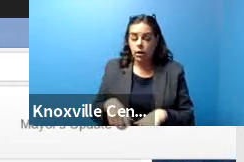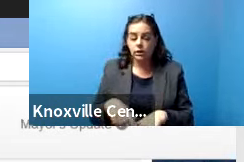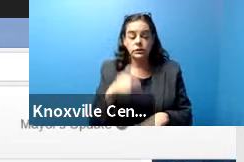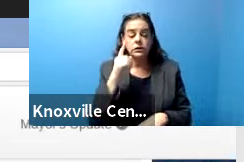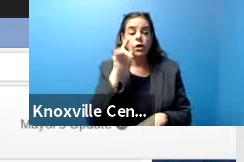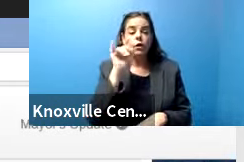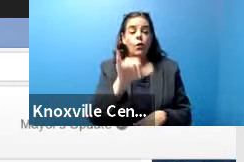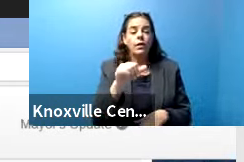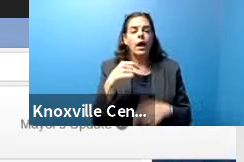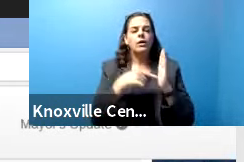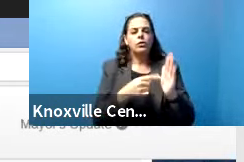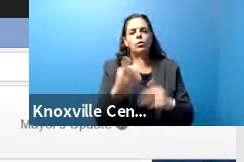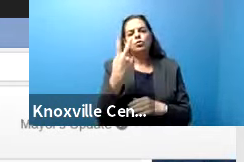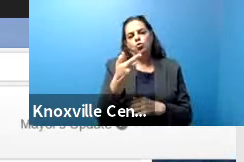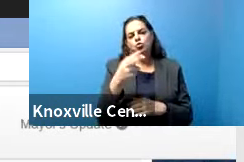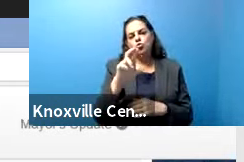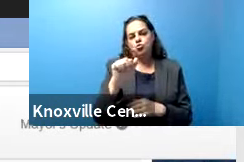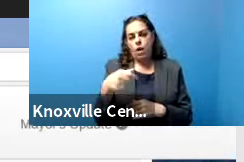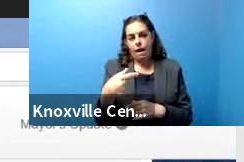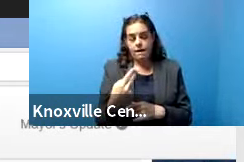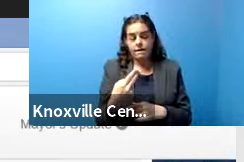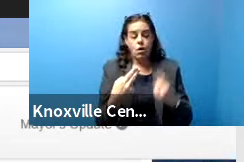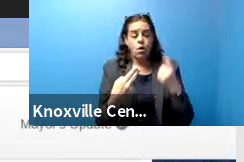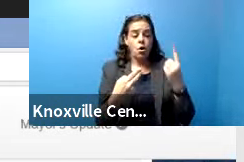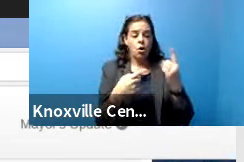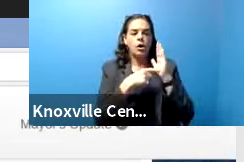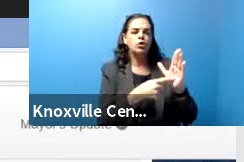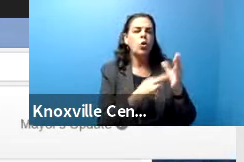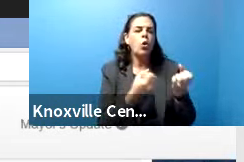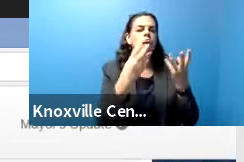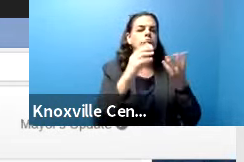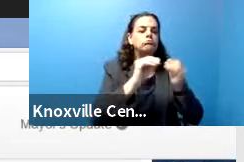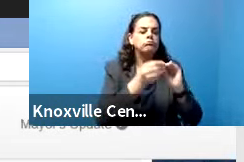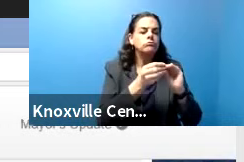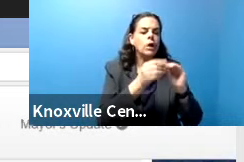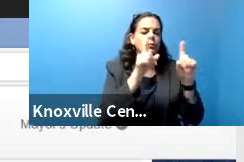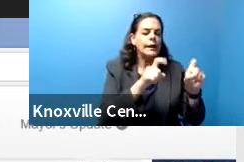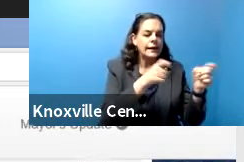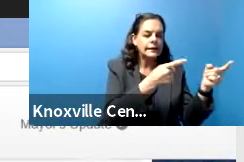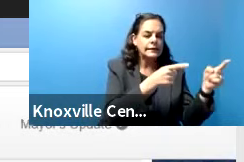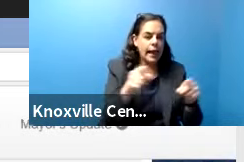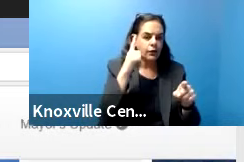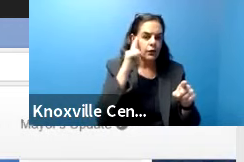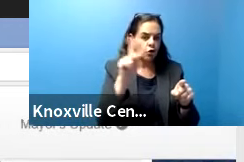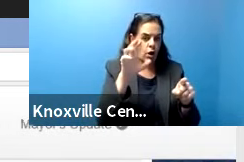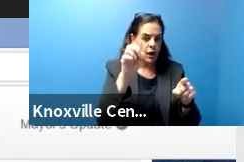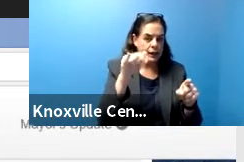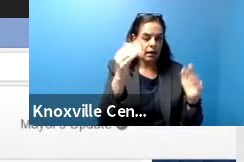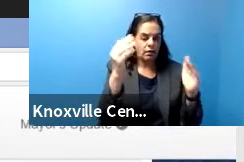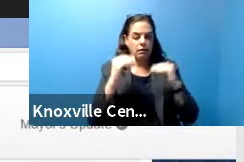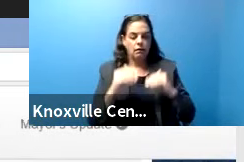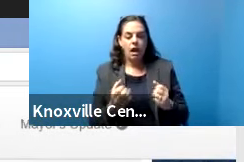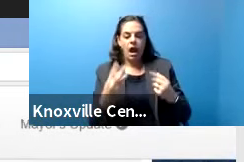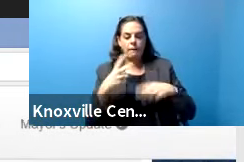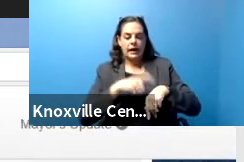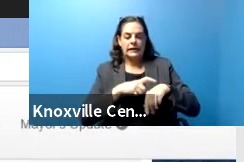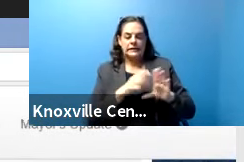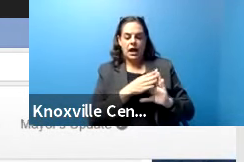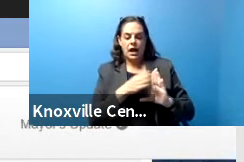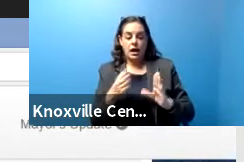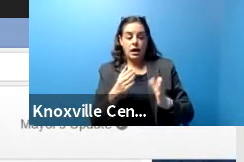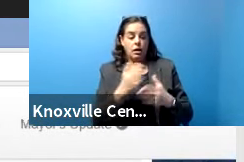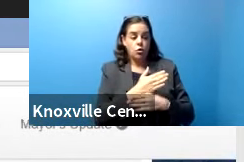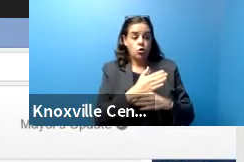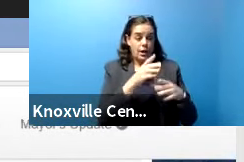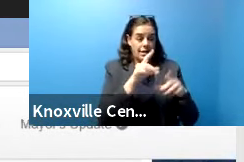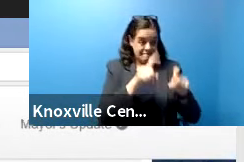graphs, one that shows a sample of the tests conducted for Knox County residents and another for average time between specimen collection and